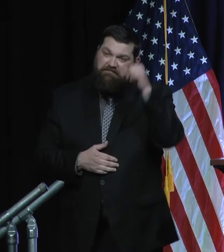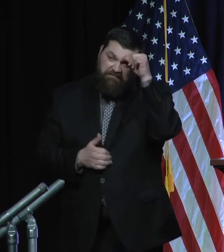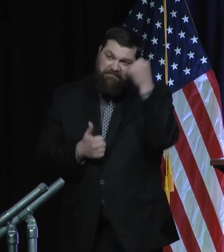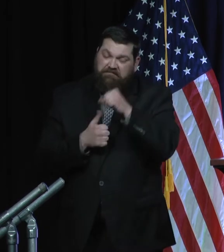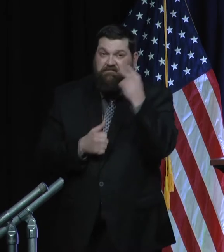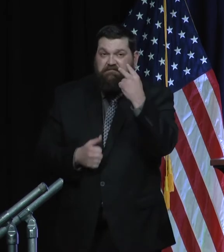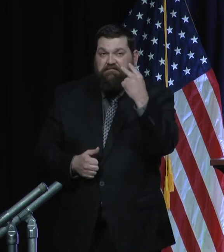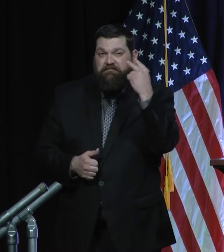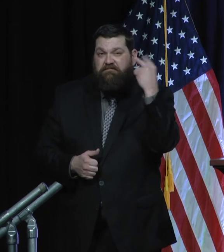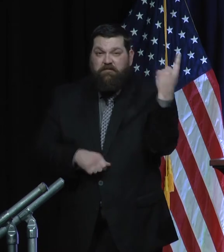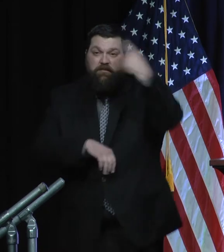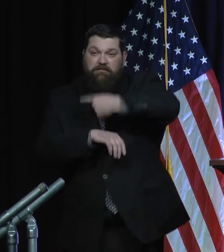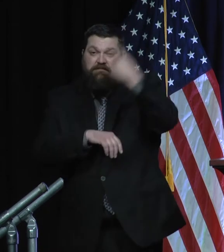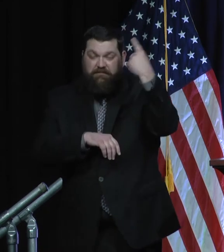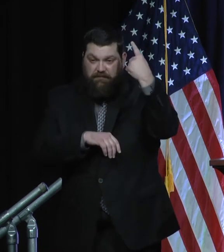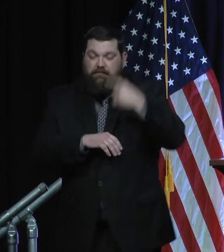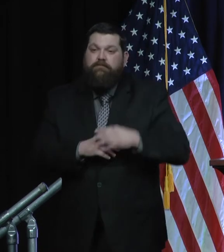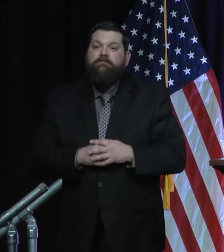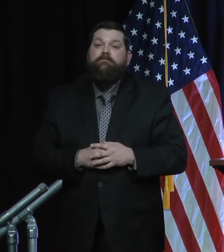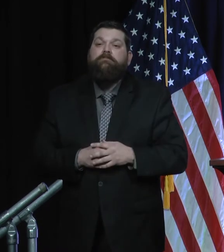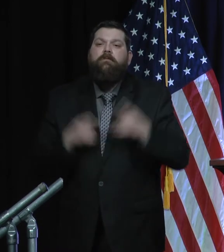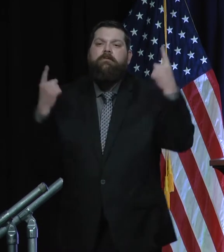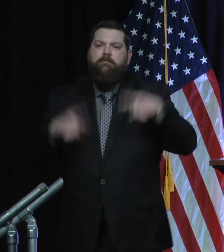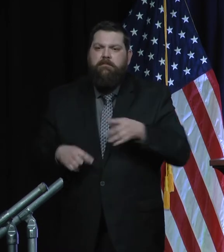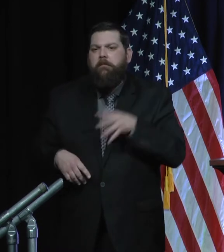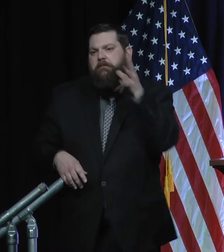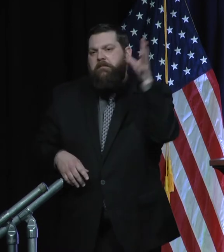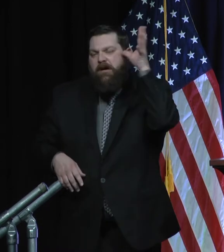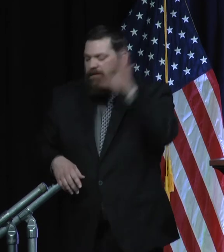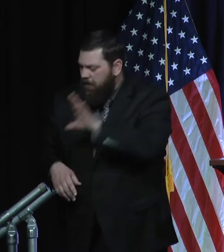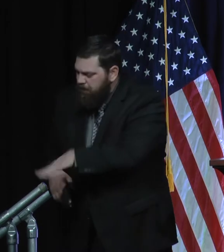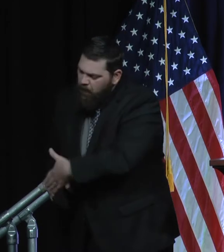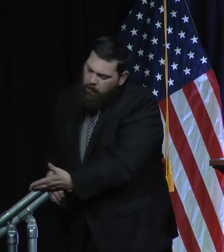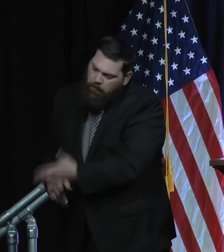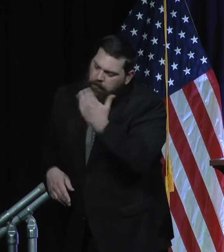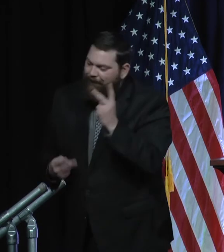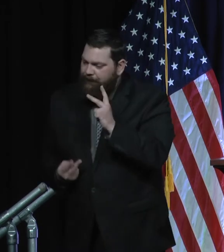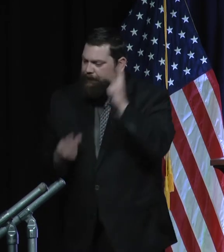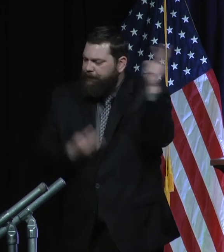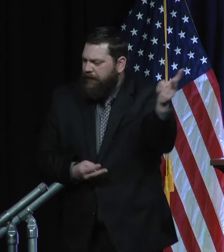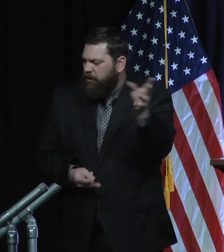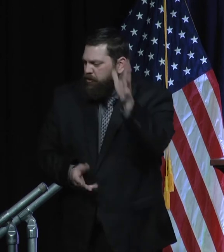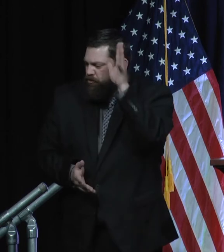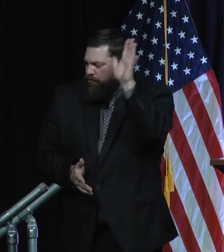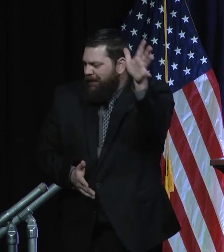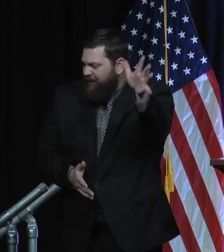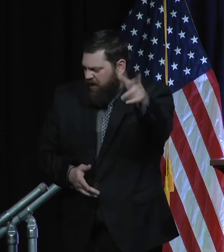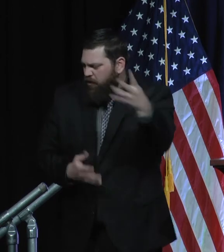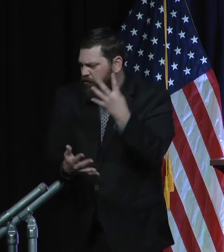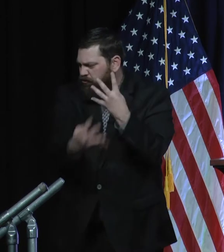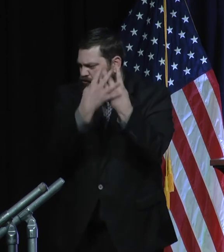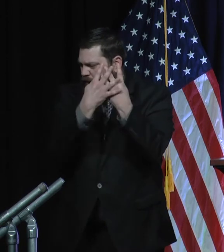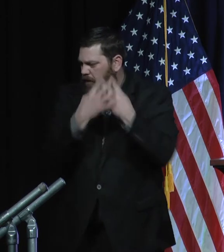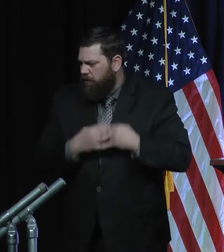parents told me that we're going to visit your grandfather in jail. And so as an eight-year-old, I had a typical image of what jail